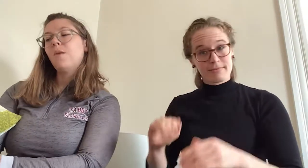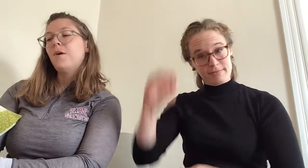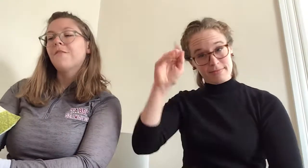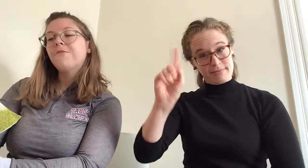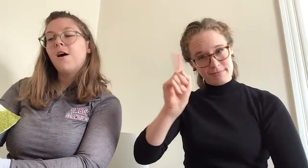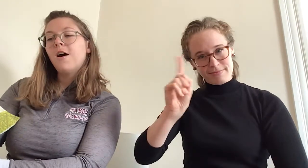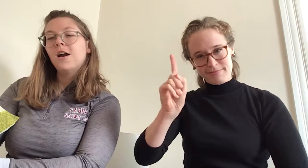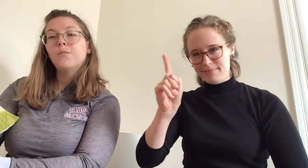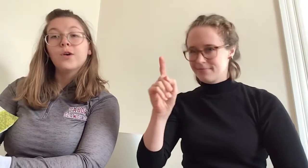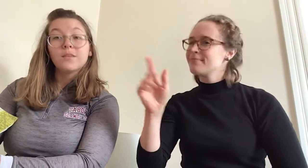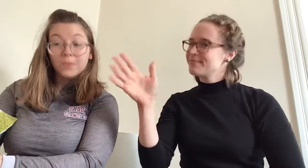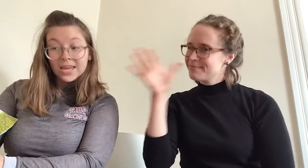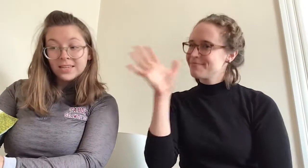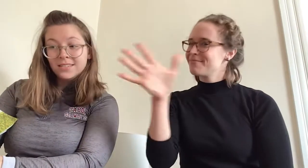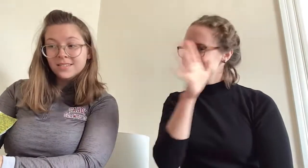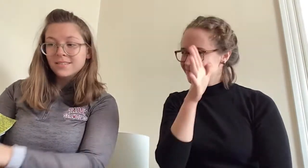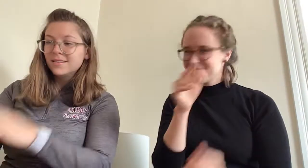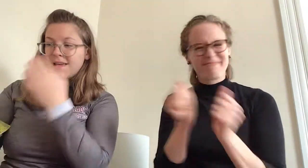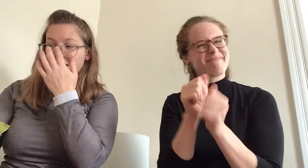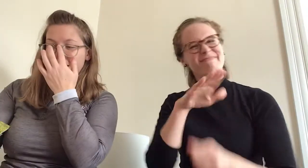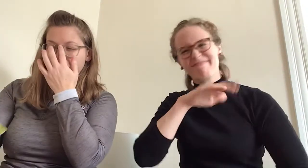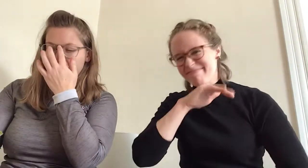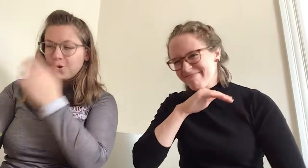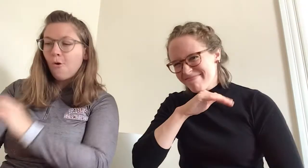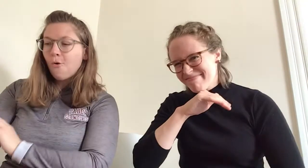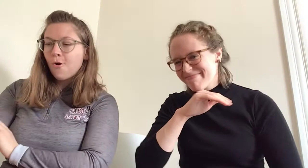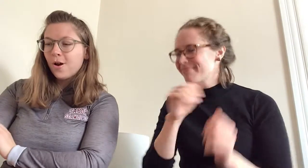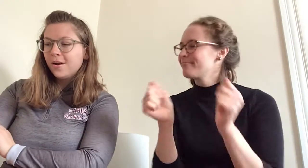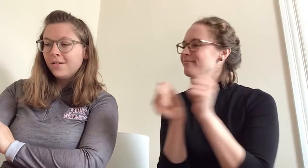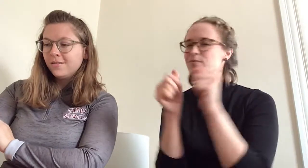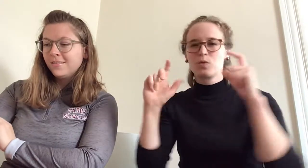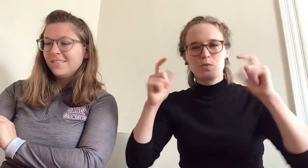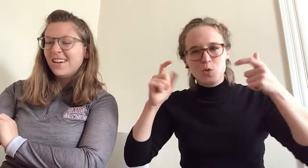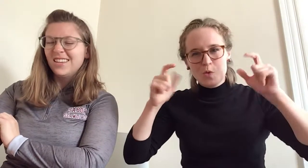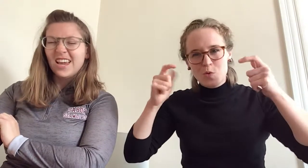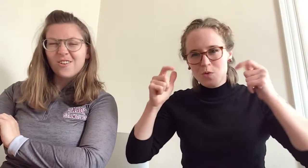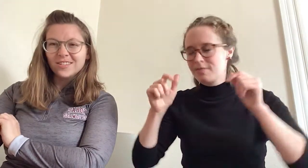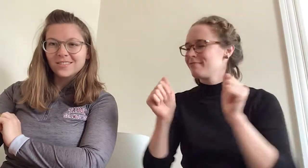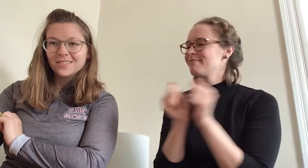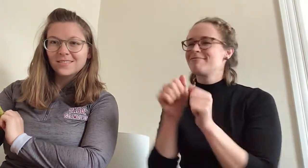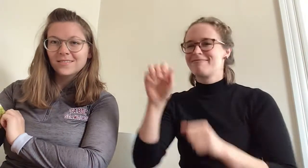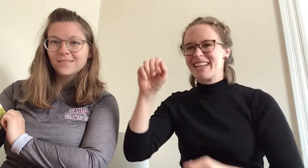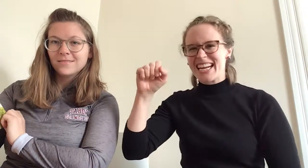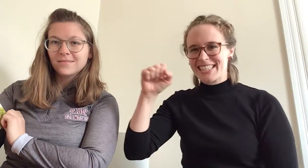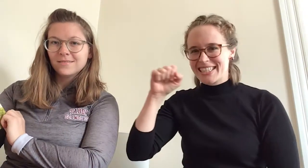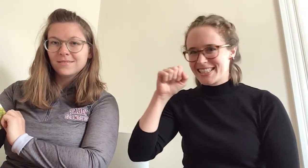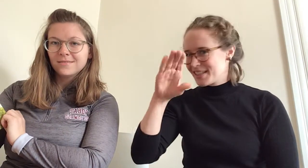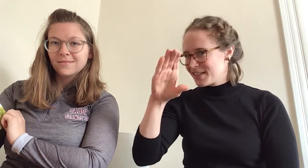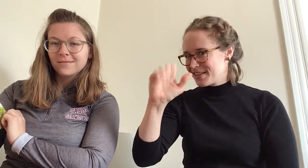He grew up on a farm with pigs and corn and carrots.